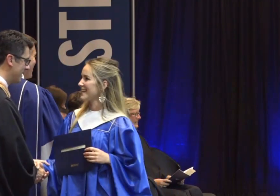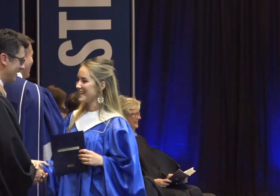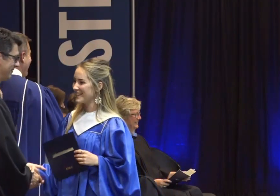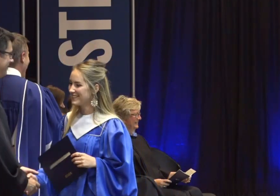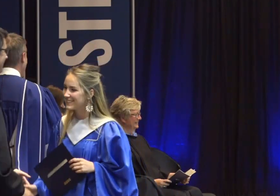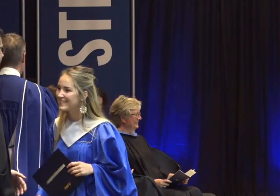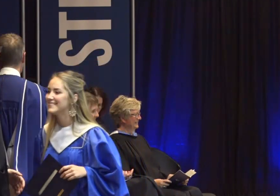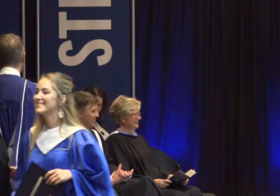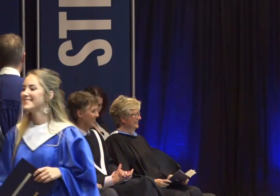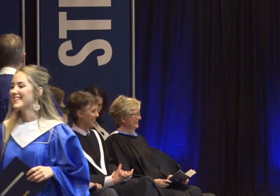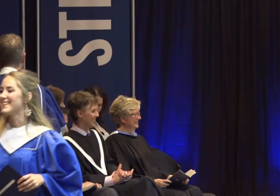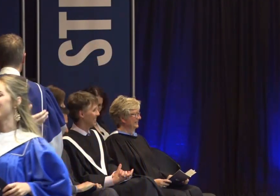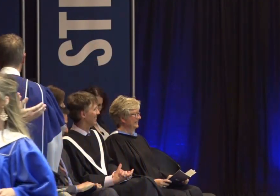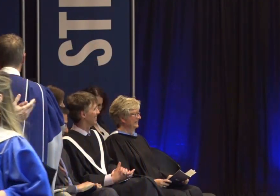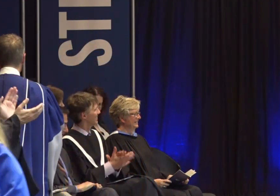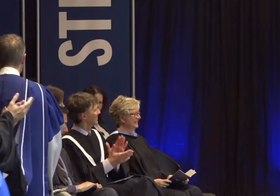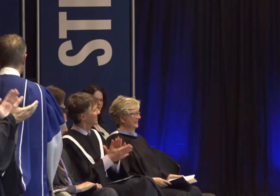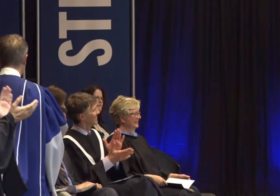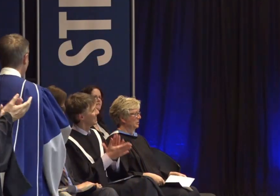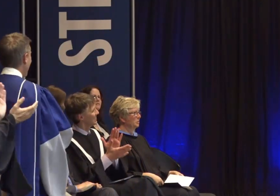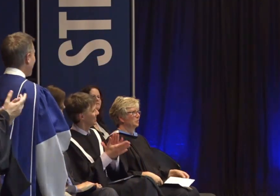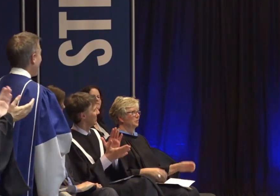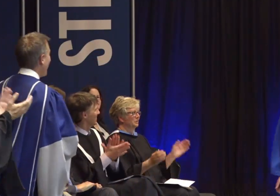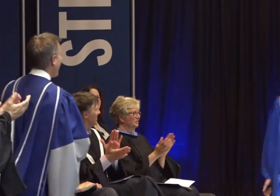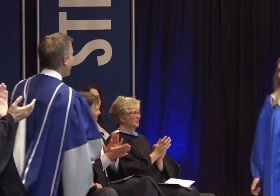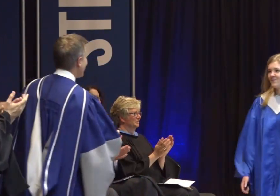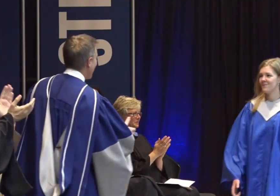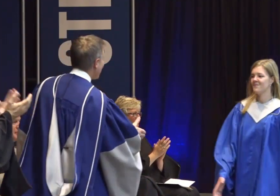Cassandra Cox.